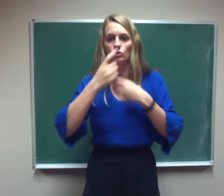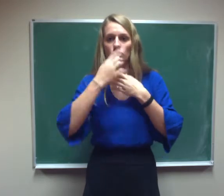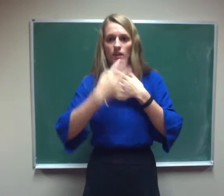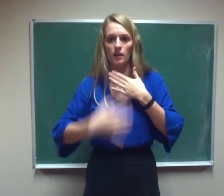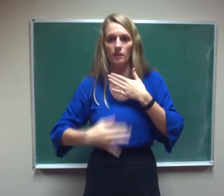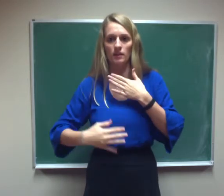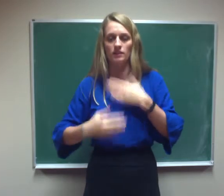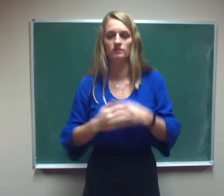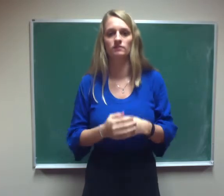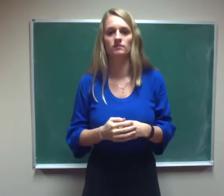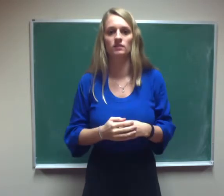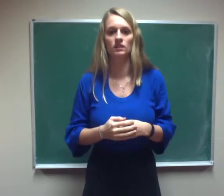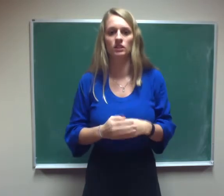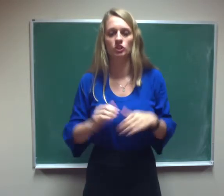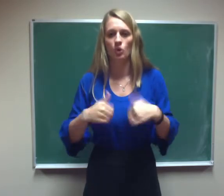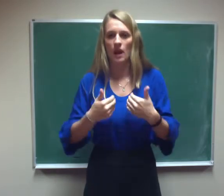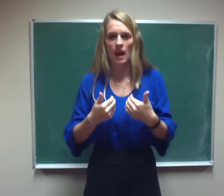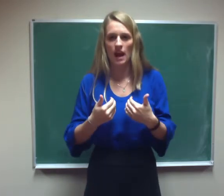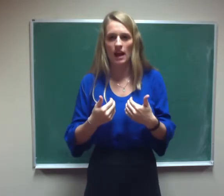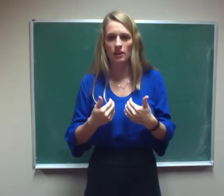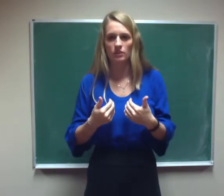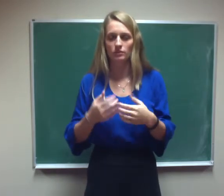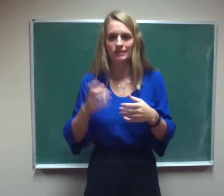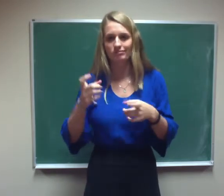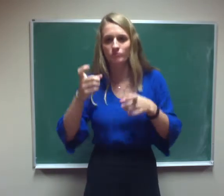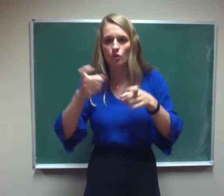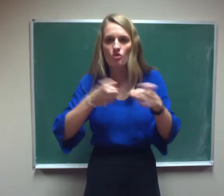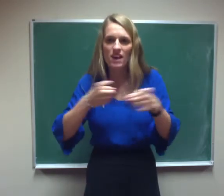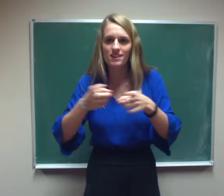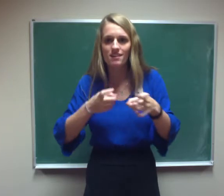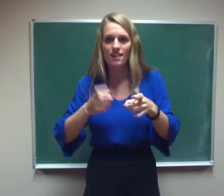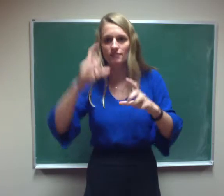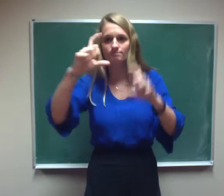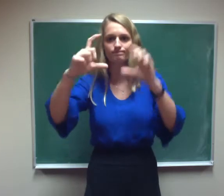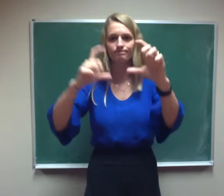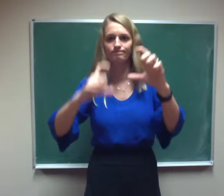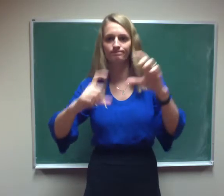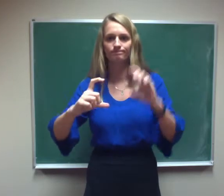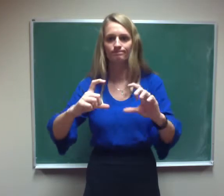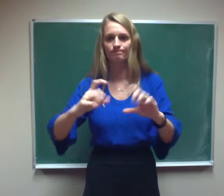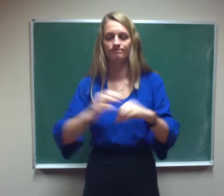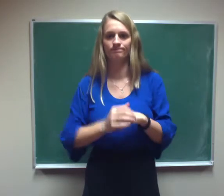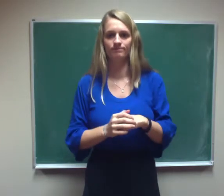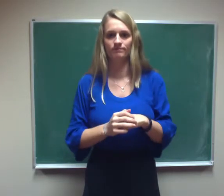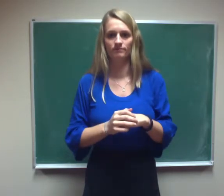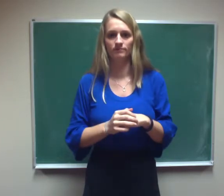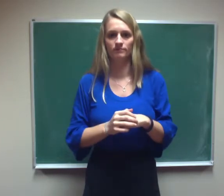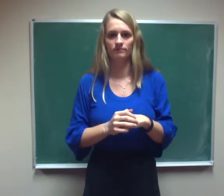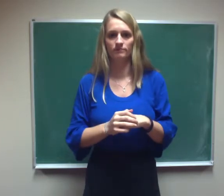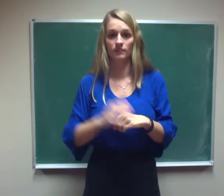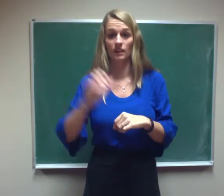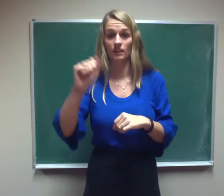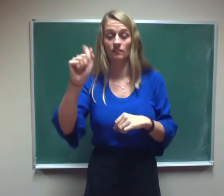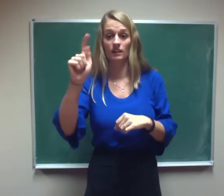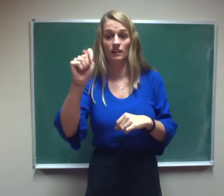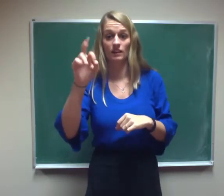regulate those chambers. If the atria and the ventricle decided to contract independently, blood would not flow effectively, and we'd end up